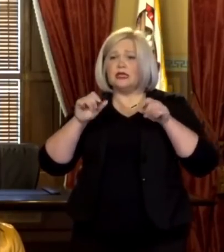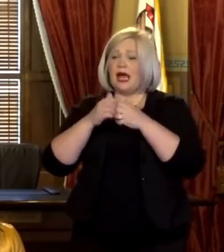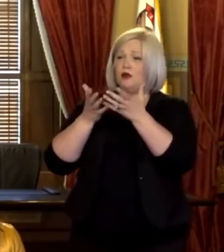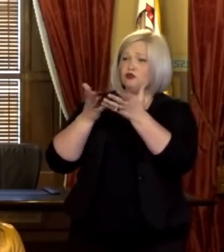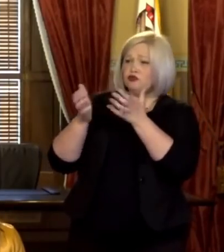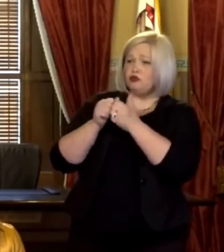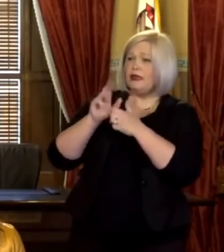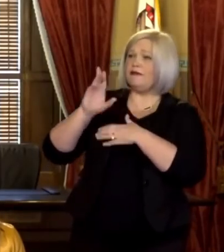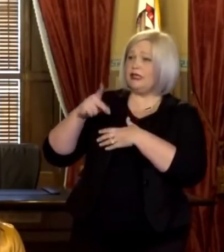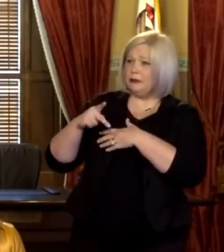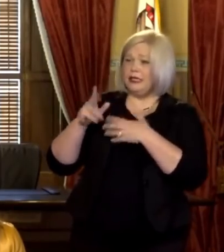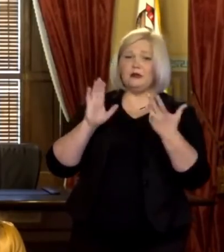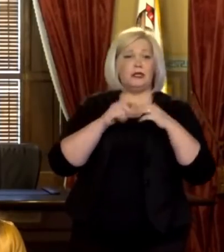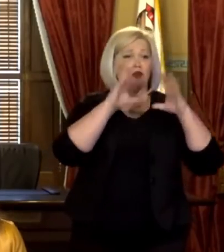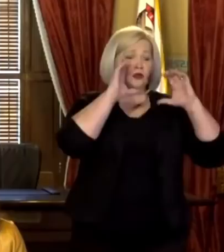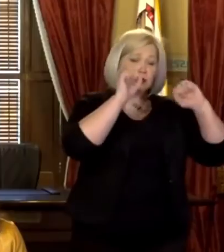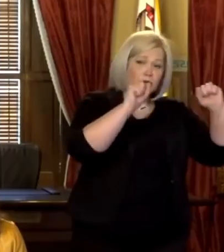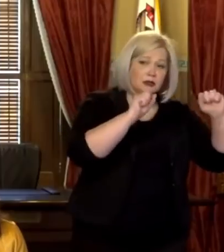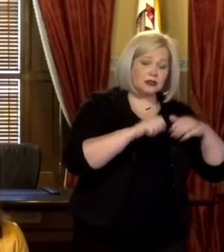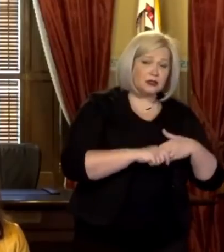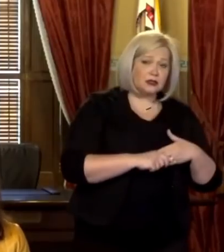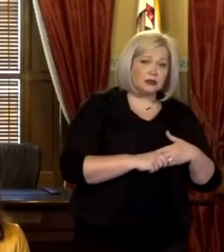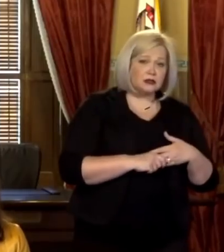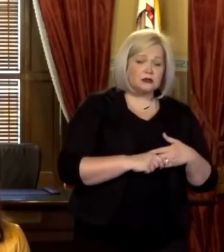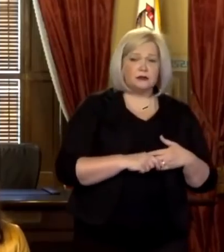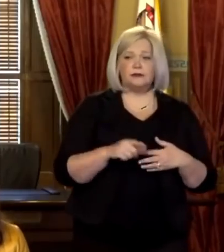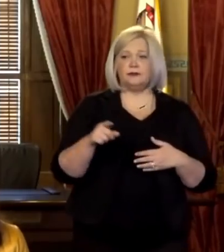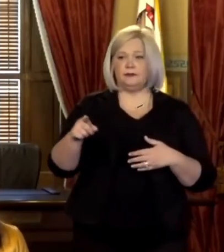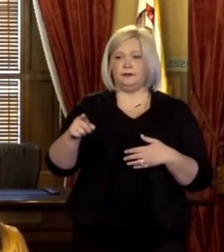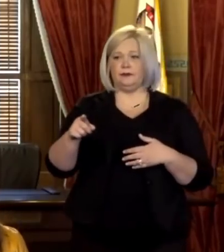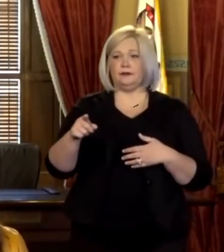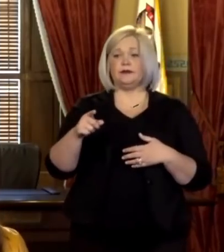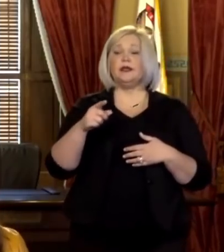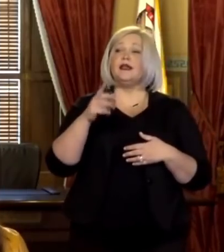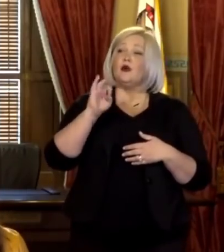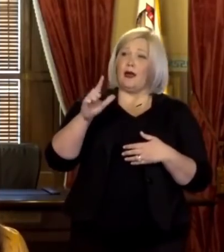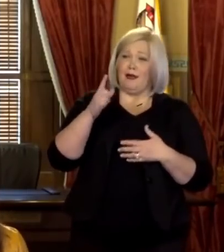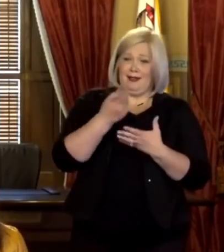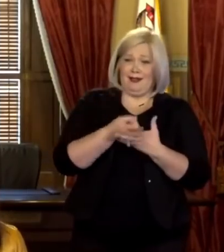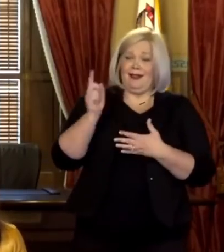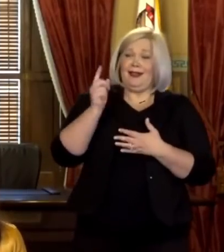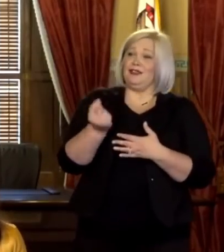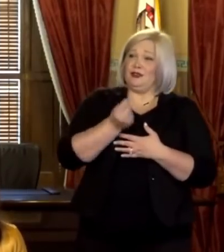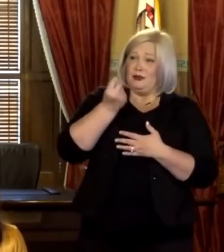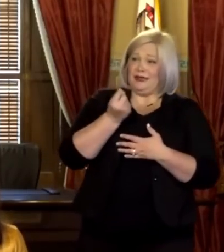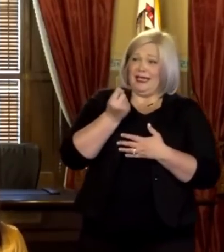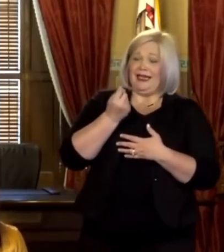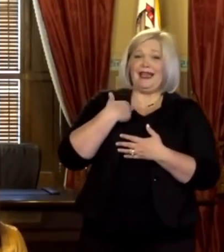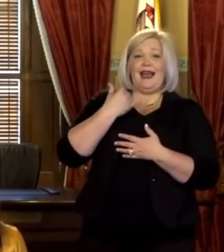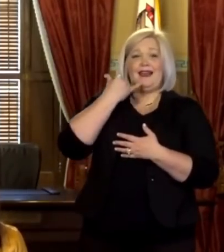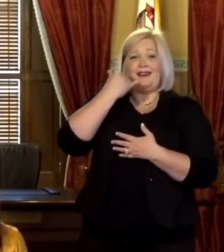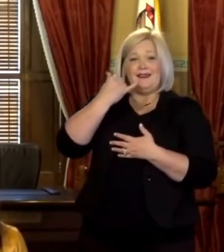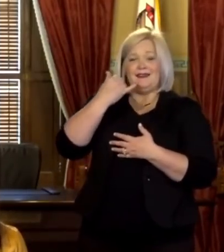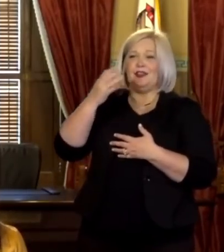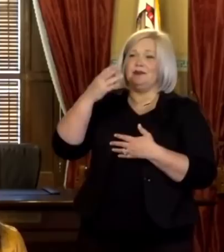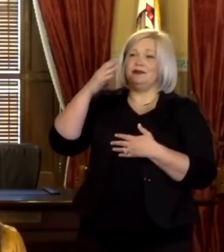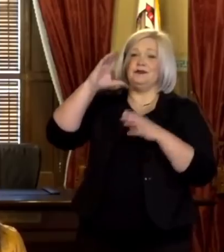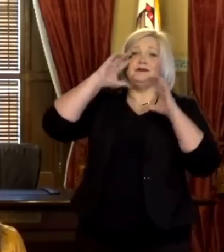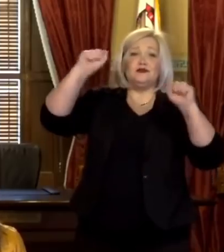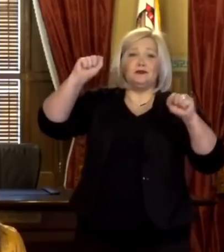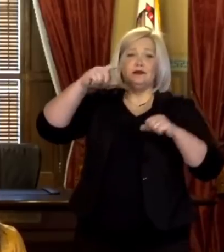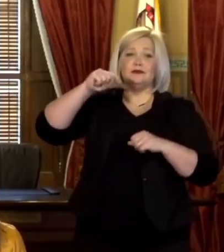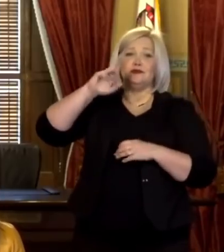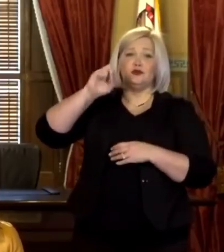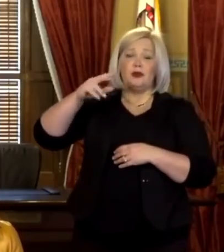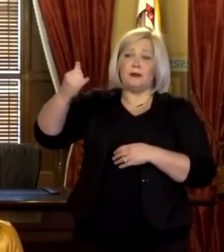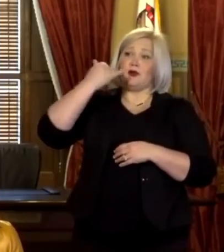president versus the president himself. Well, President Trump called me last Tuesday, I think it was. I've talked to the Vice President both days of this past weekend.